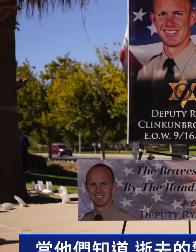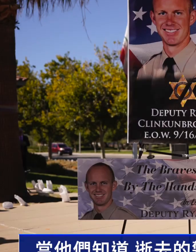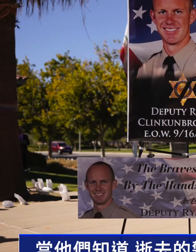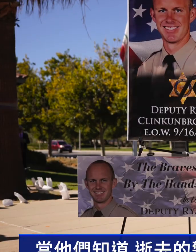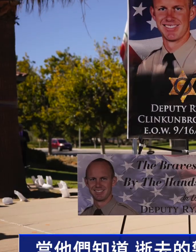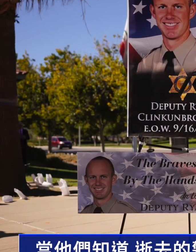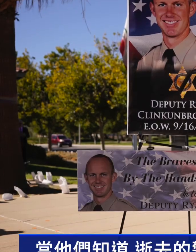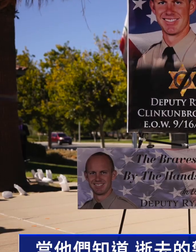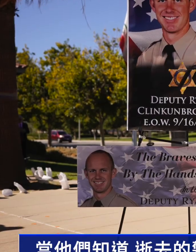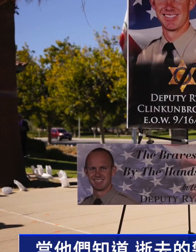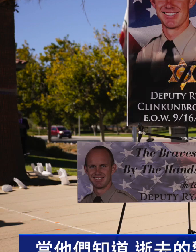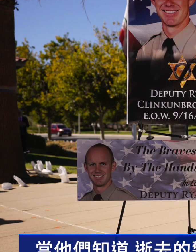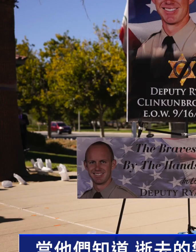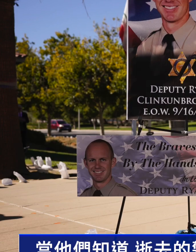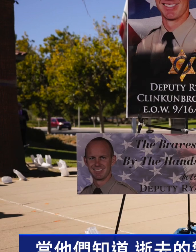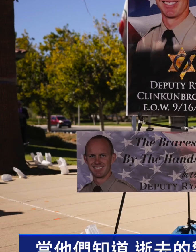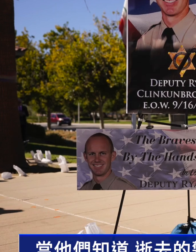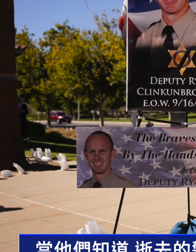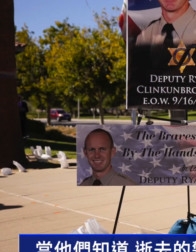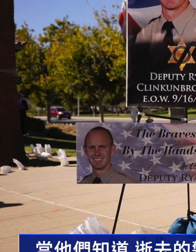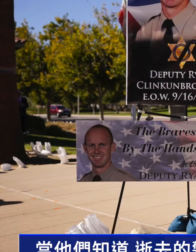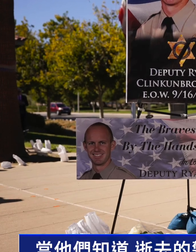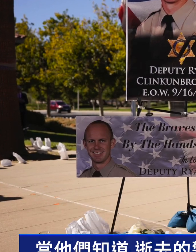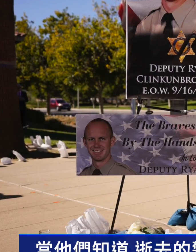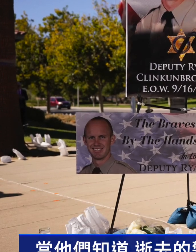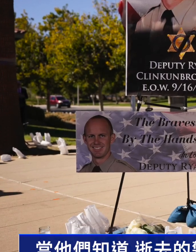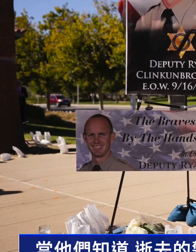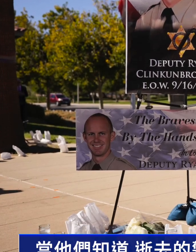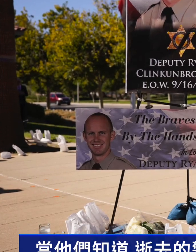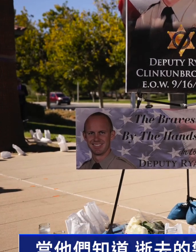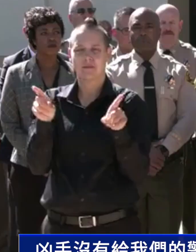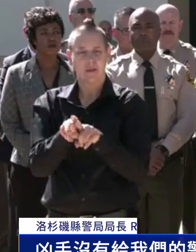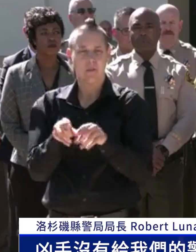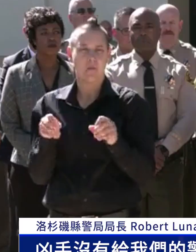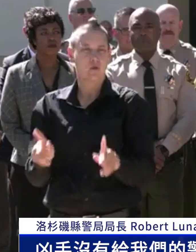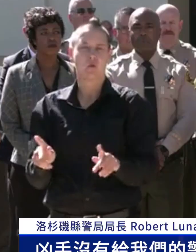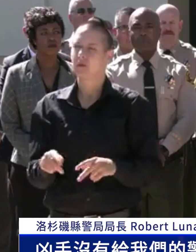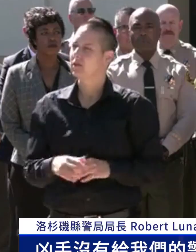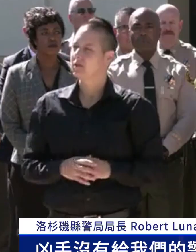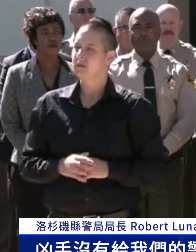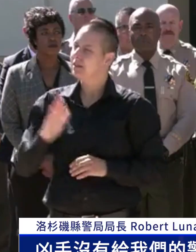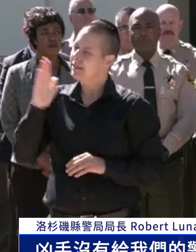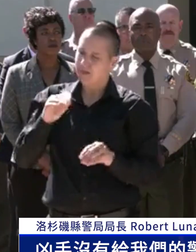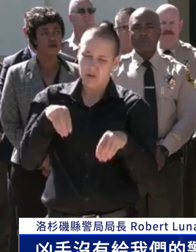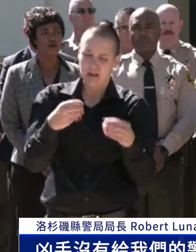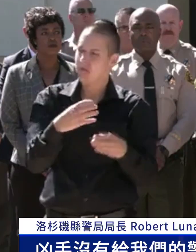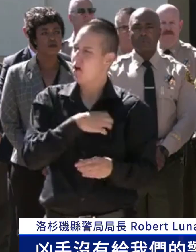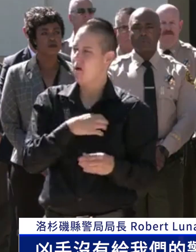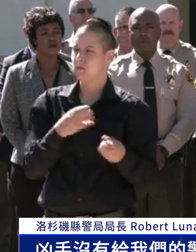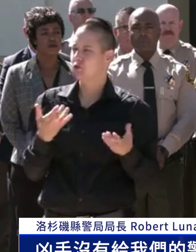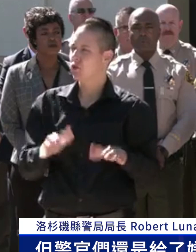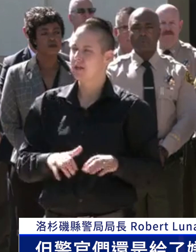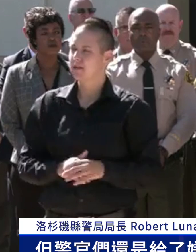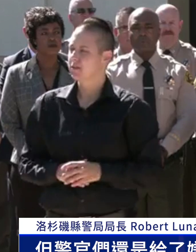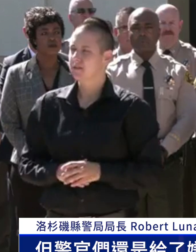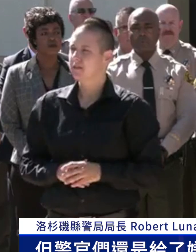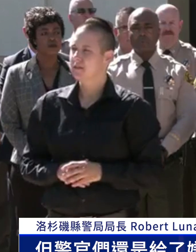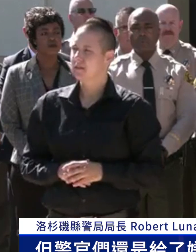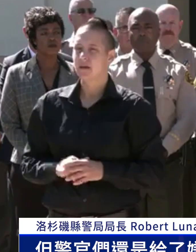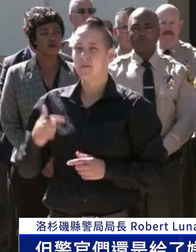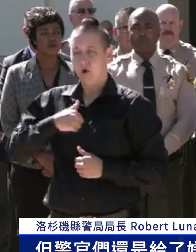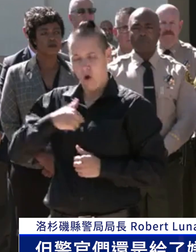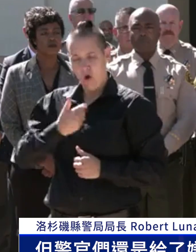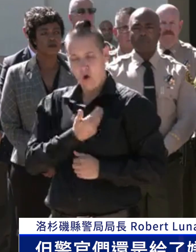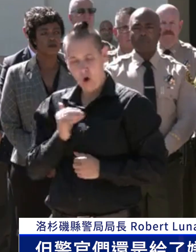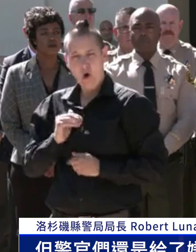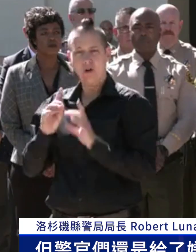when they knew that our deputy was not afforded the same opportunity. He never gave our deputy a chance. But yet our men